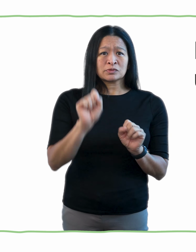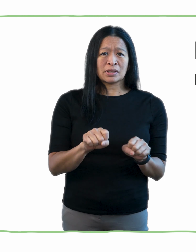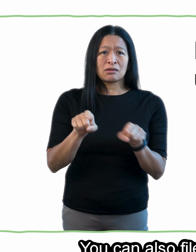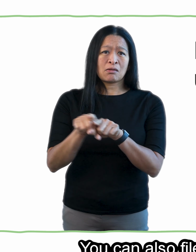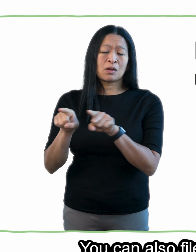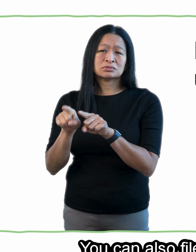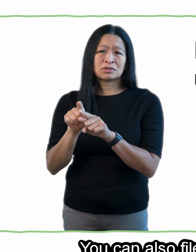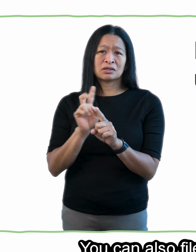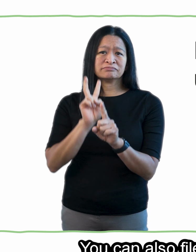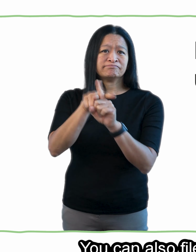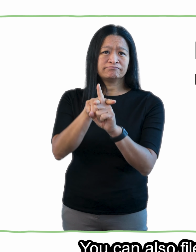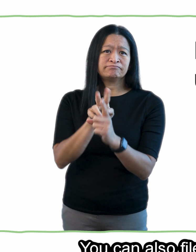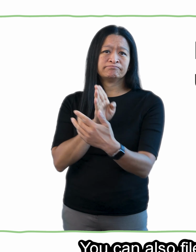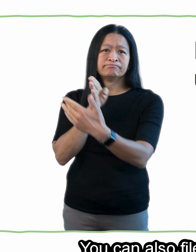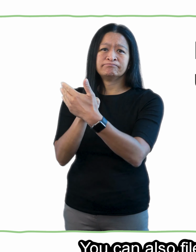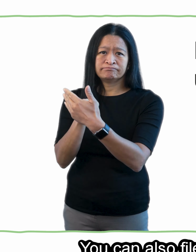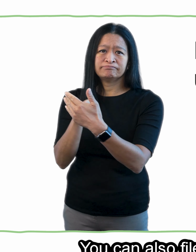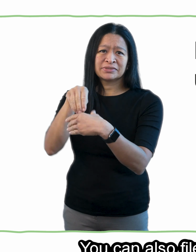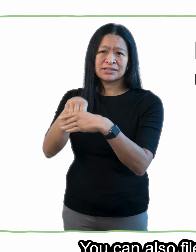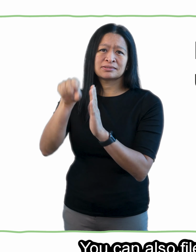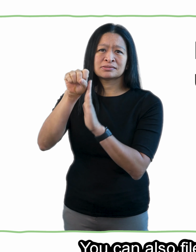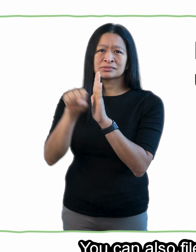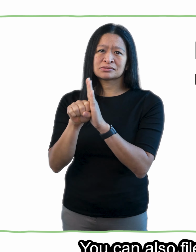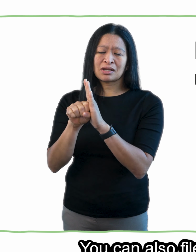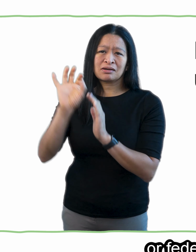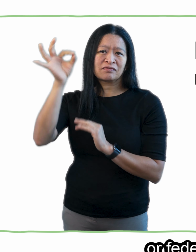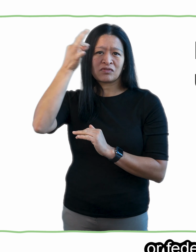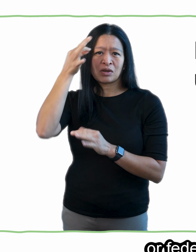You can also file a lawsuit in state or federal court.